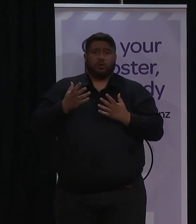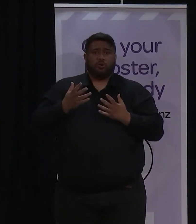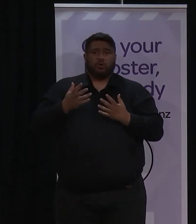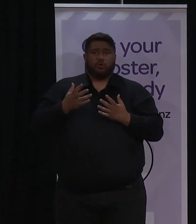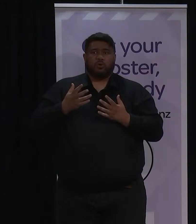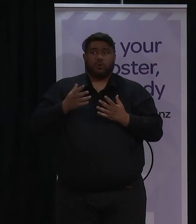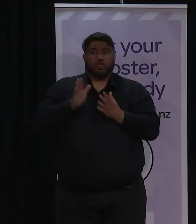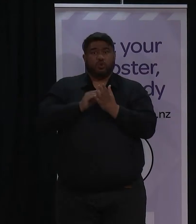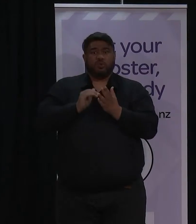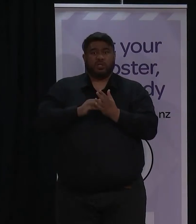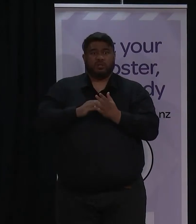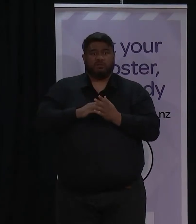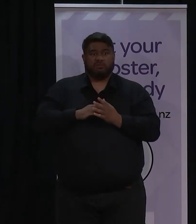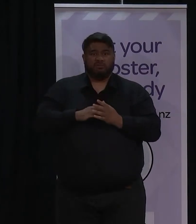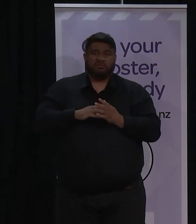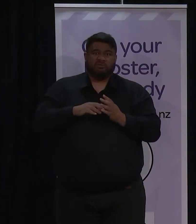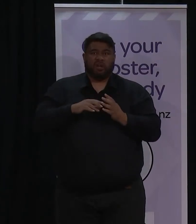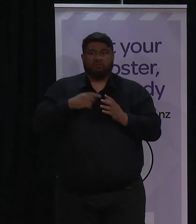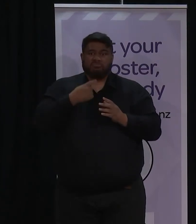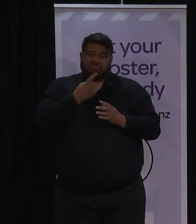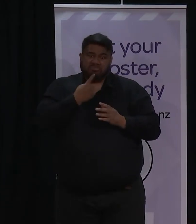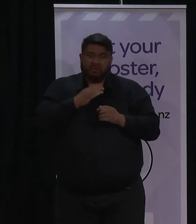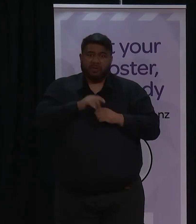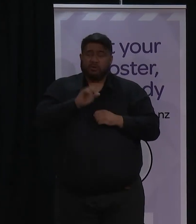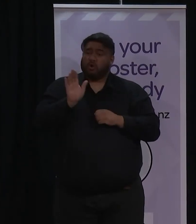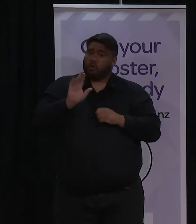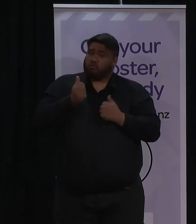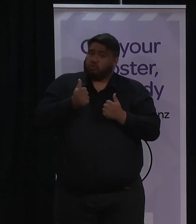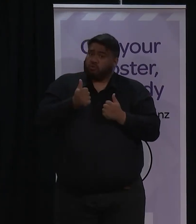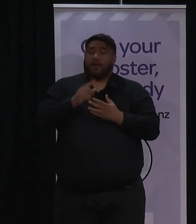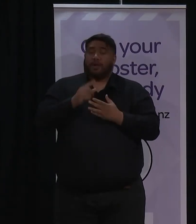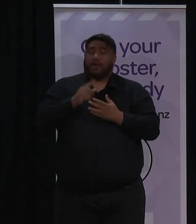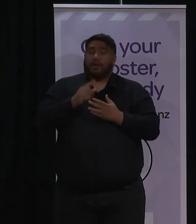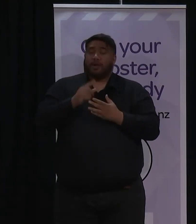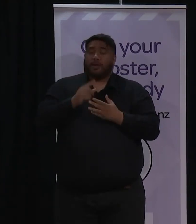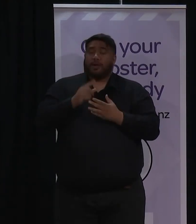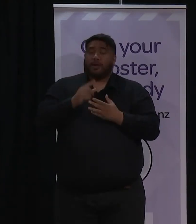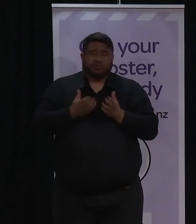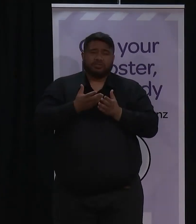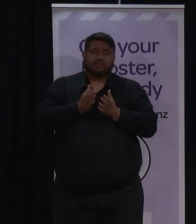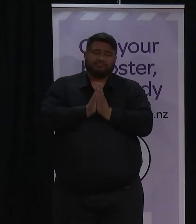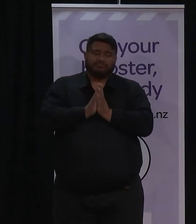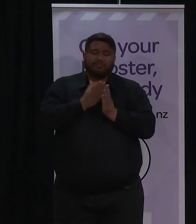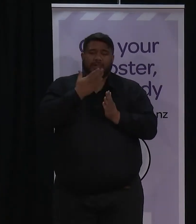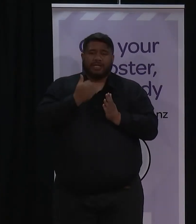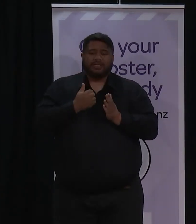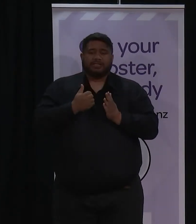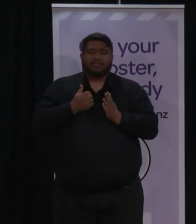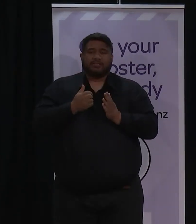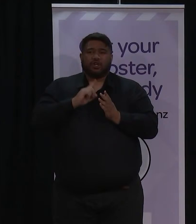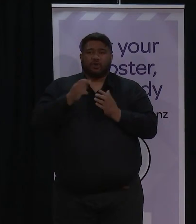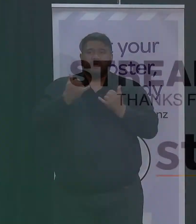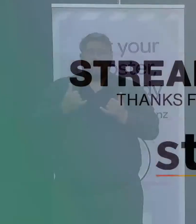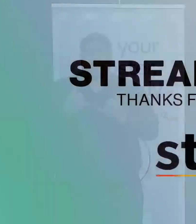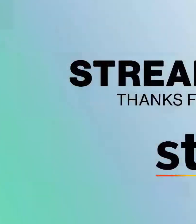pessimistic about this. I think we are in a very good position, but there still are about 30% of people, or a bit less I think,